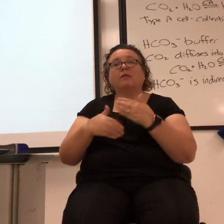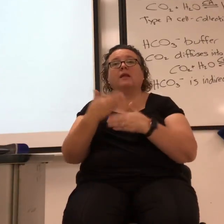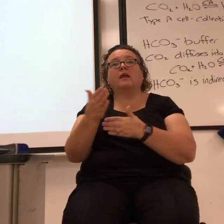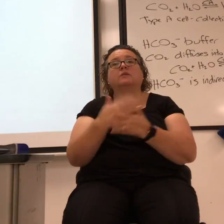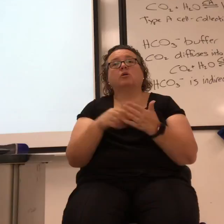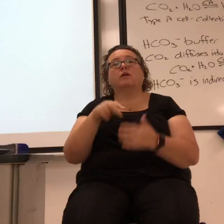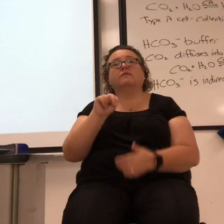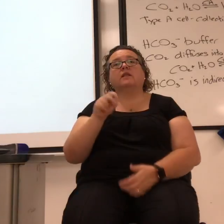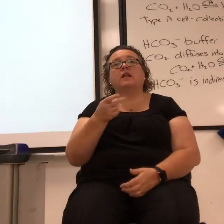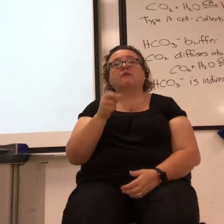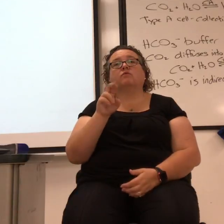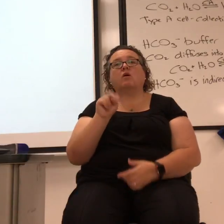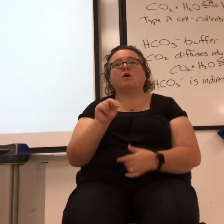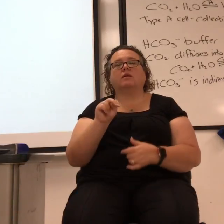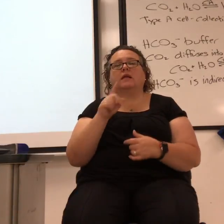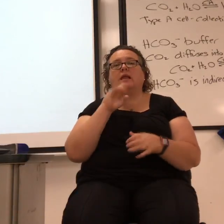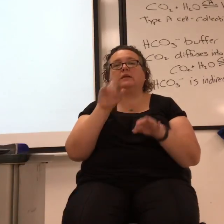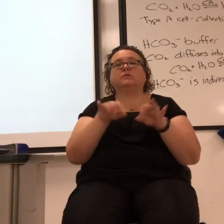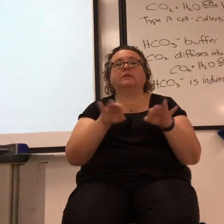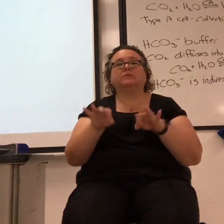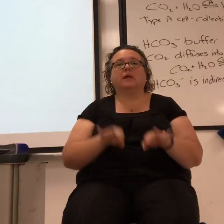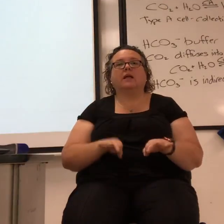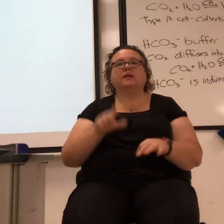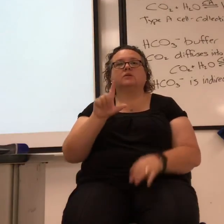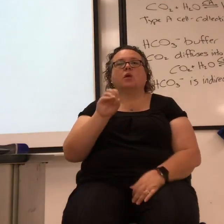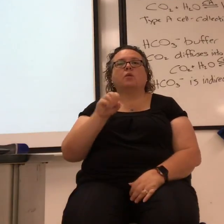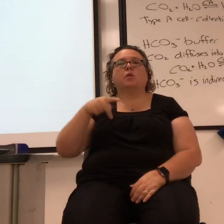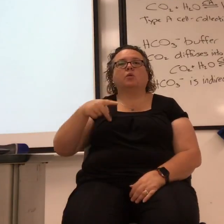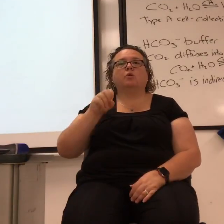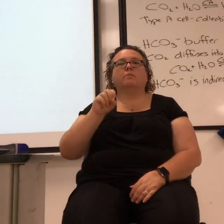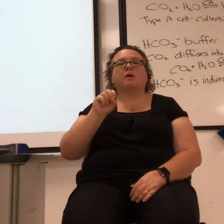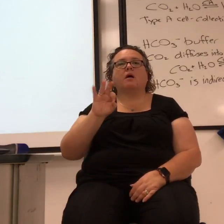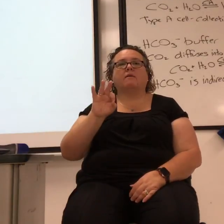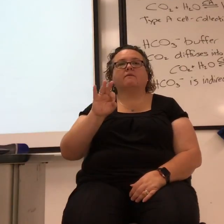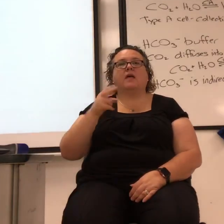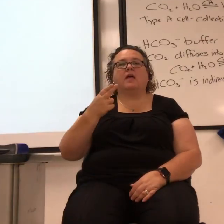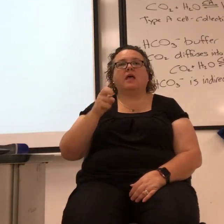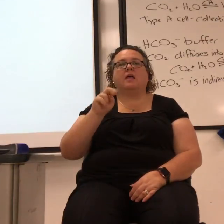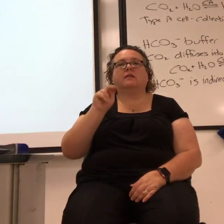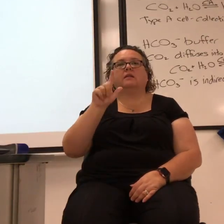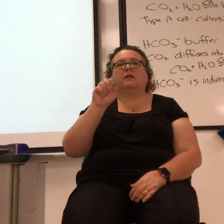details to be explained is the loop of Henle, also called nephron loop.